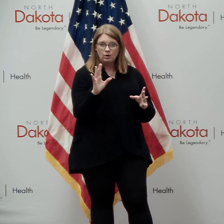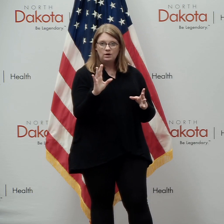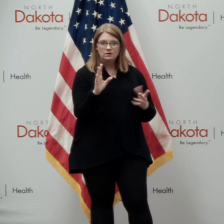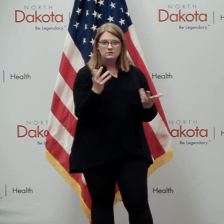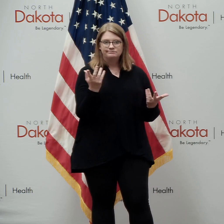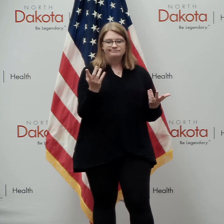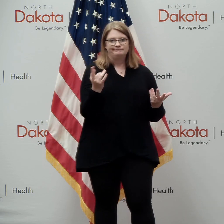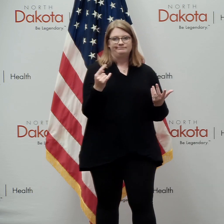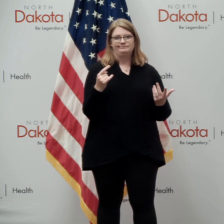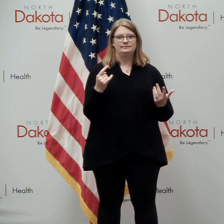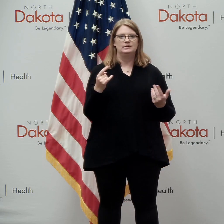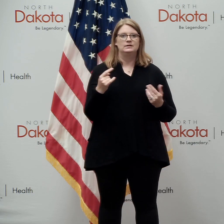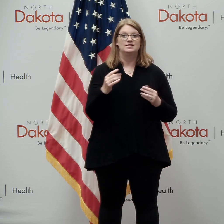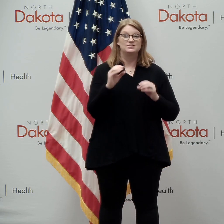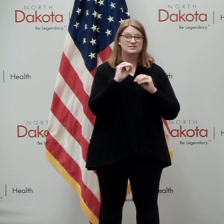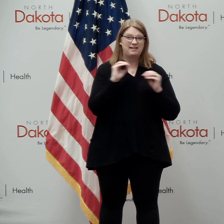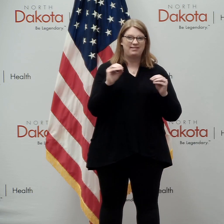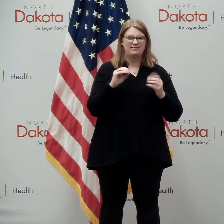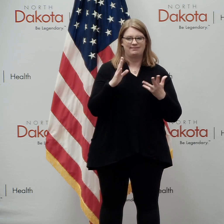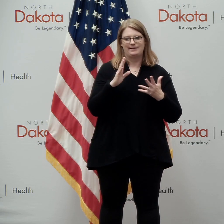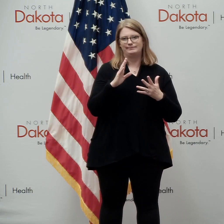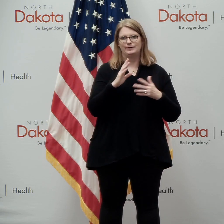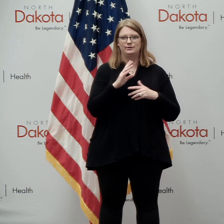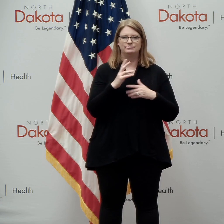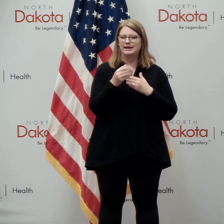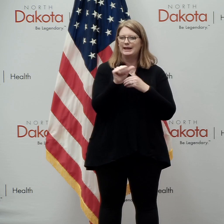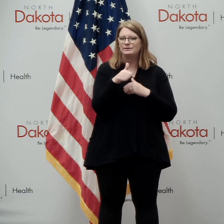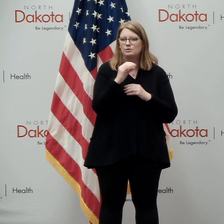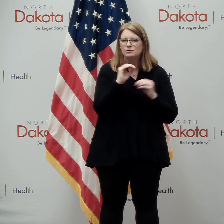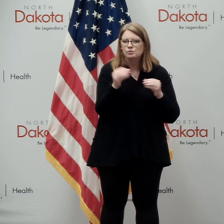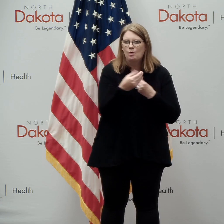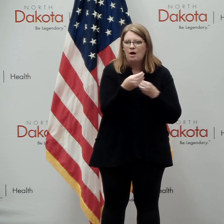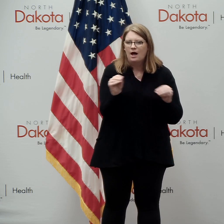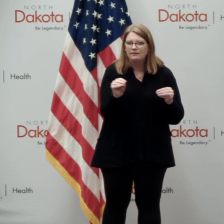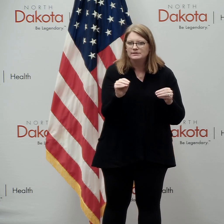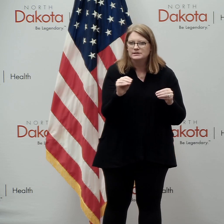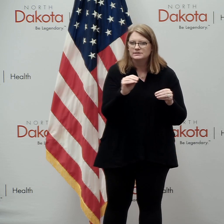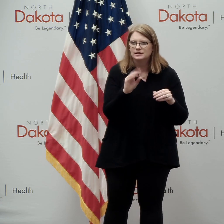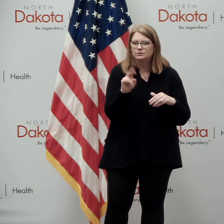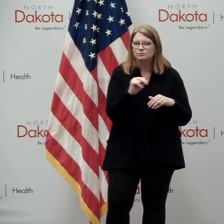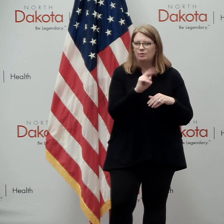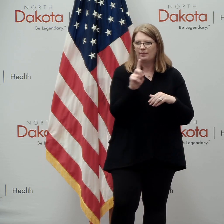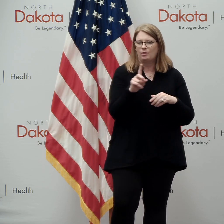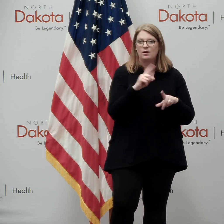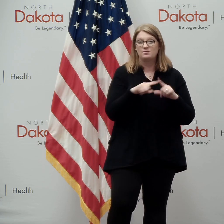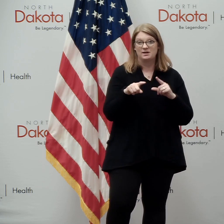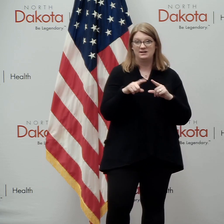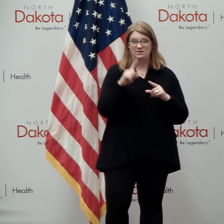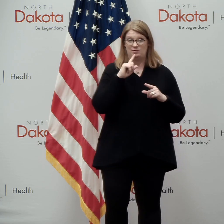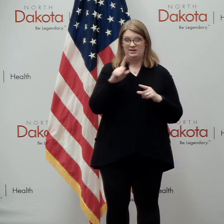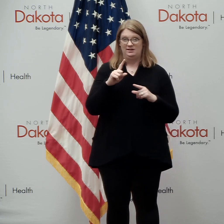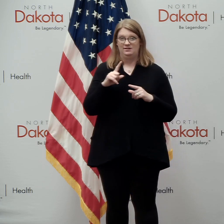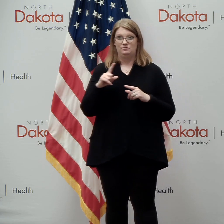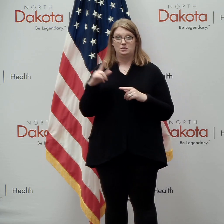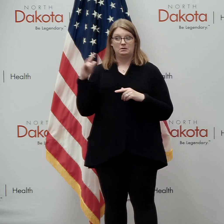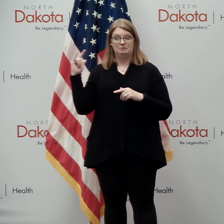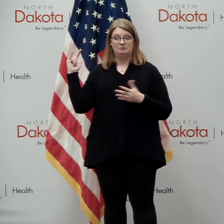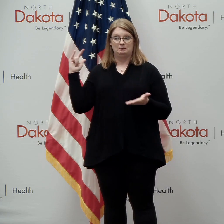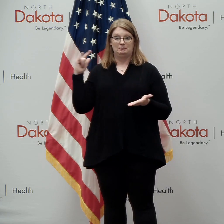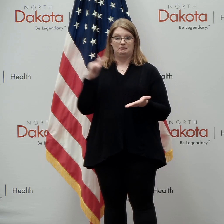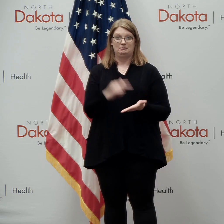any airline businesses that are headquartered in North Dakota, but we're on the last stop on a lot of these